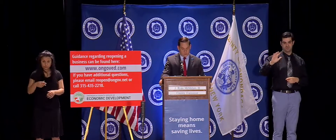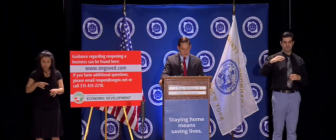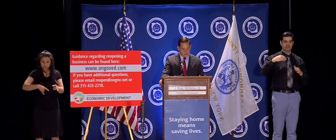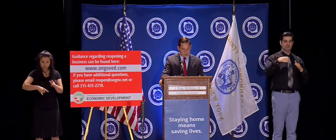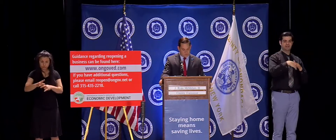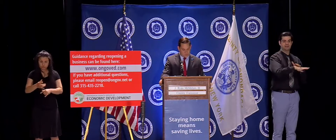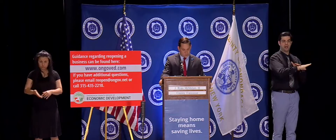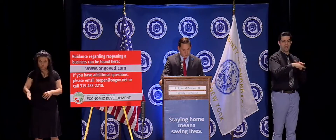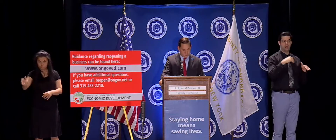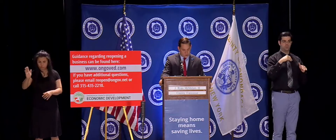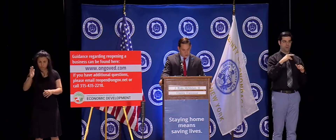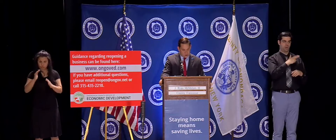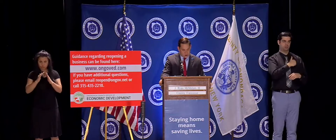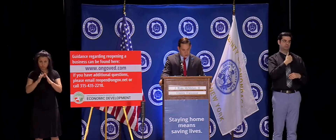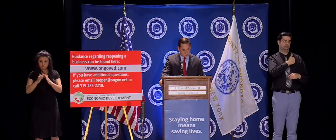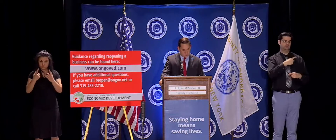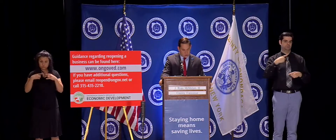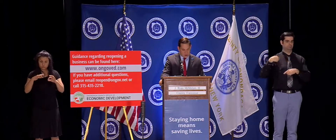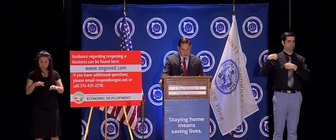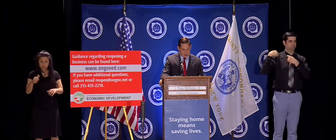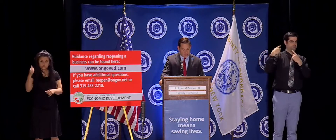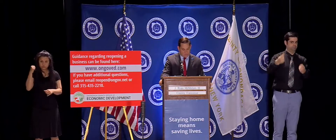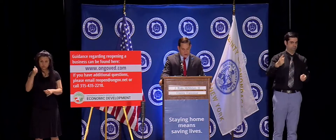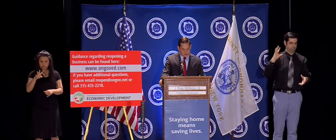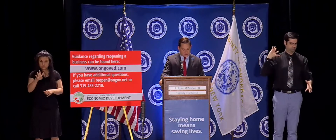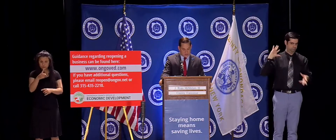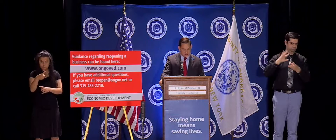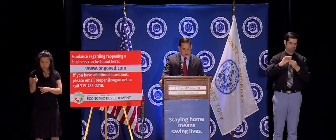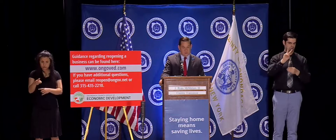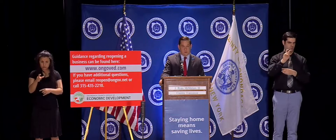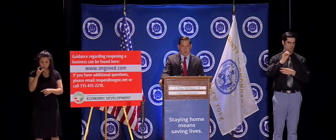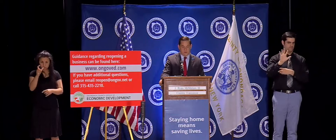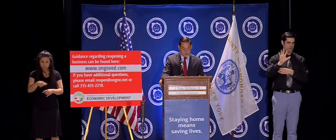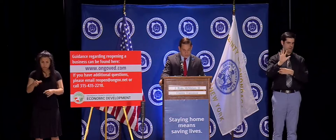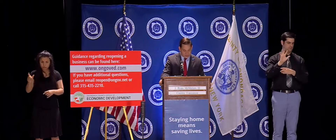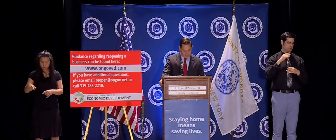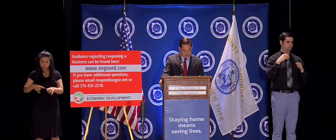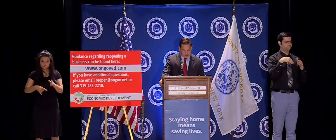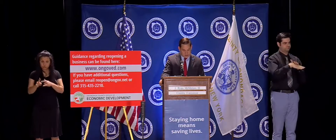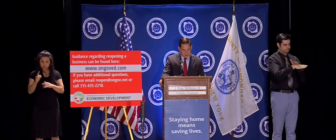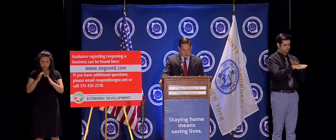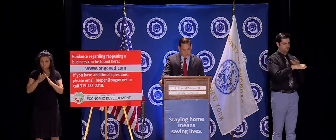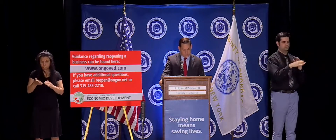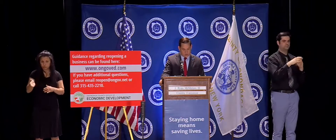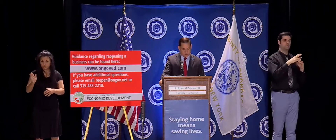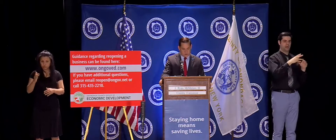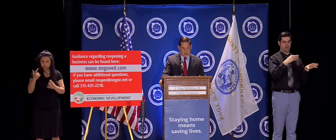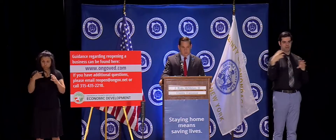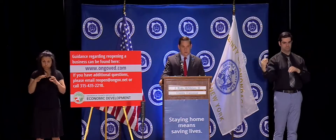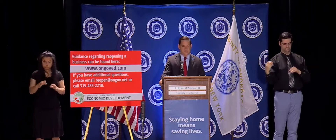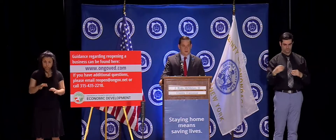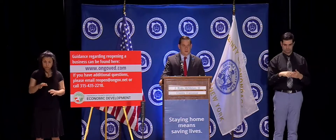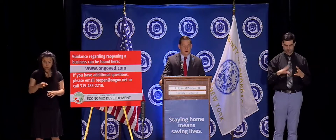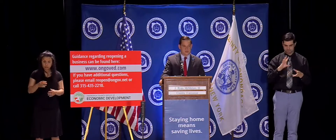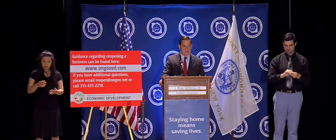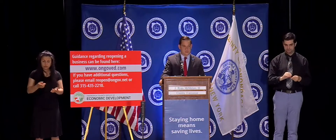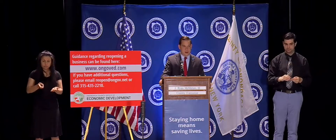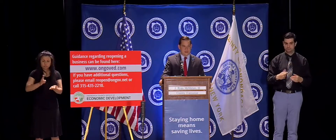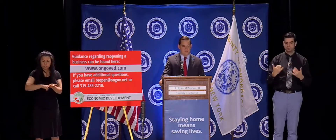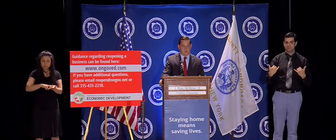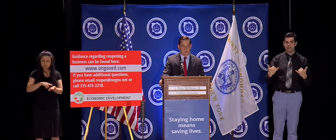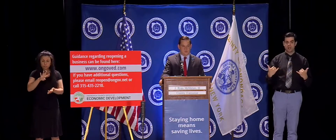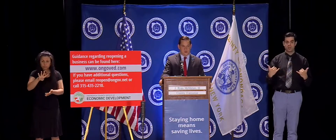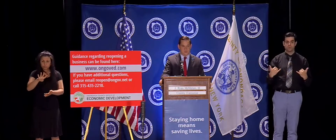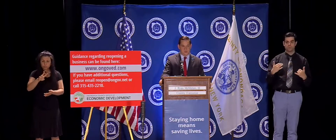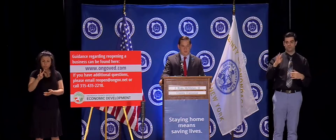people from yesterday. So on our positive cases, up 42 on the day. Again, 42 out of over 1,600 tests